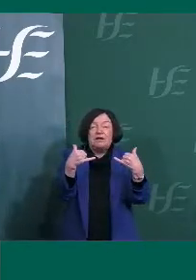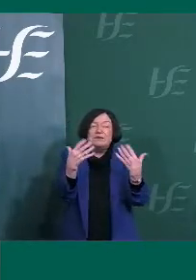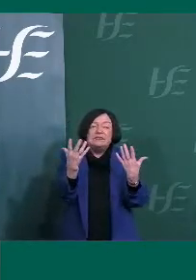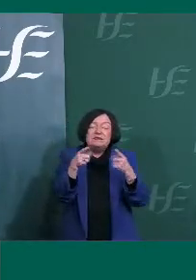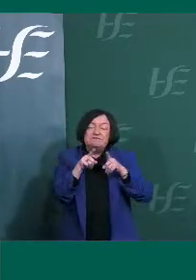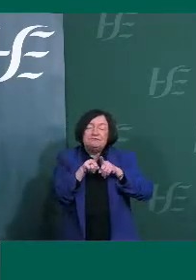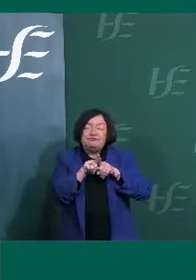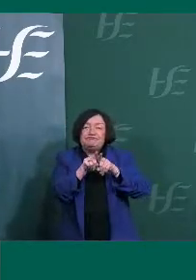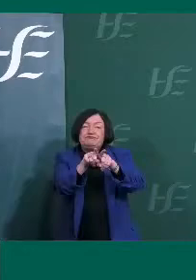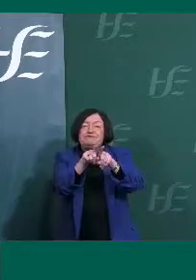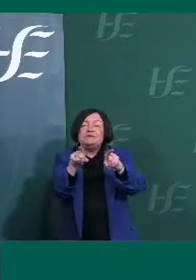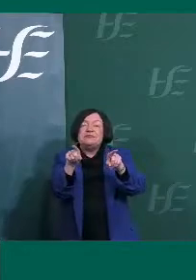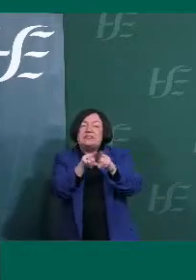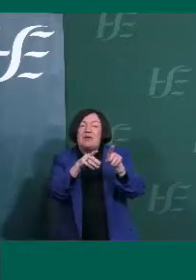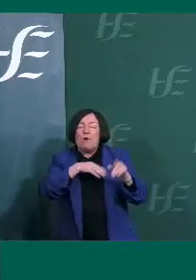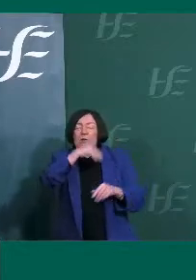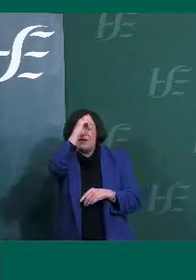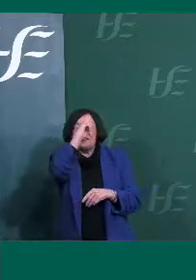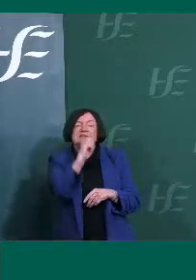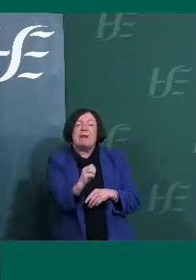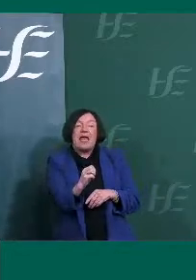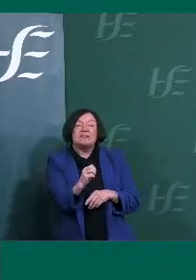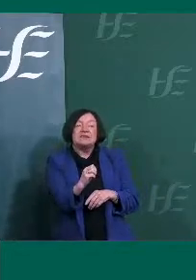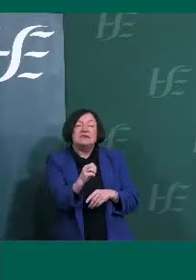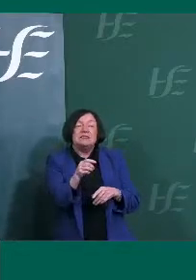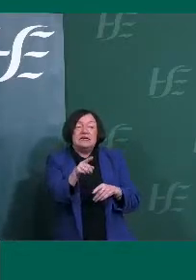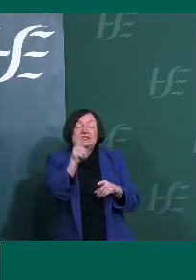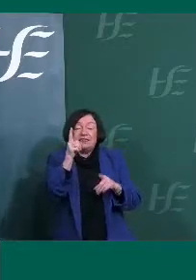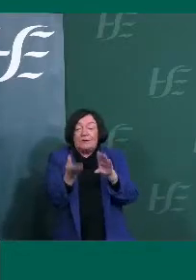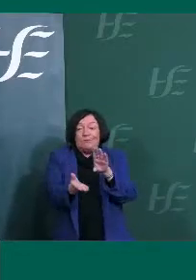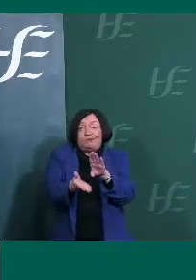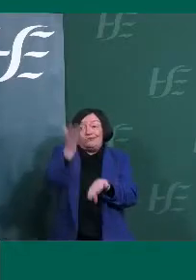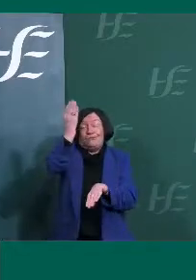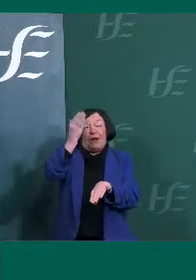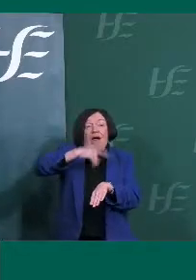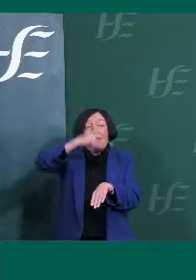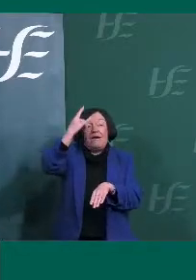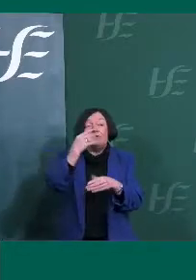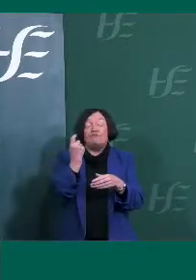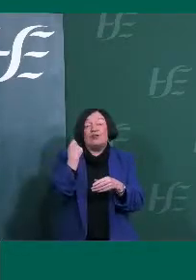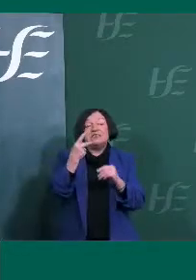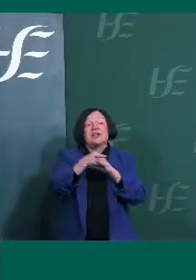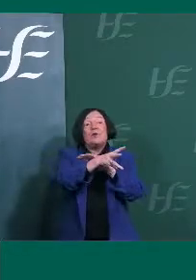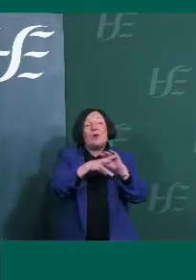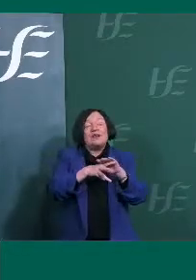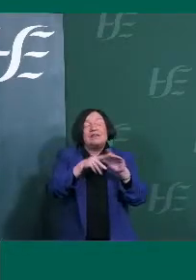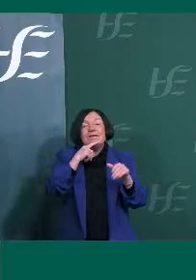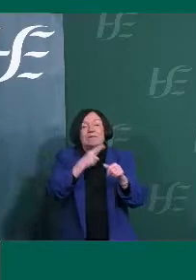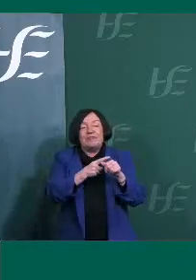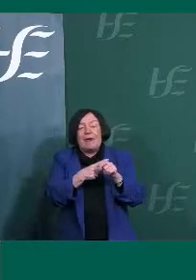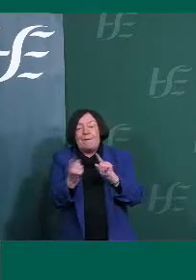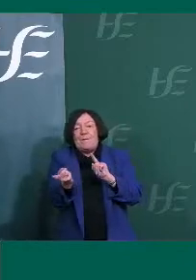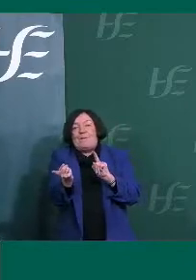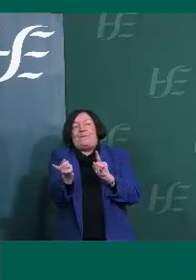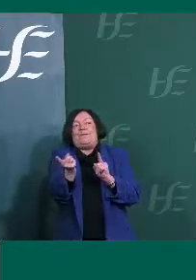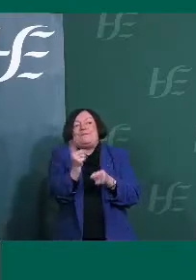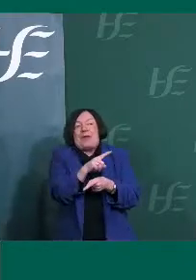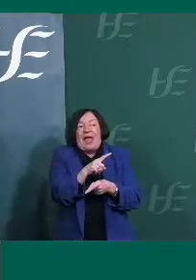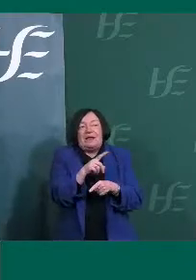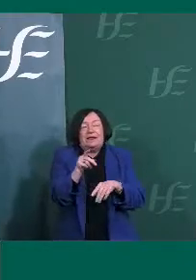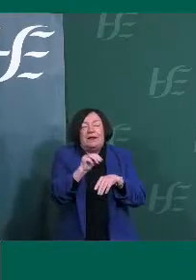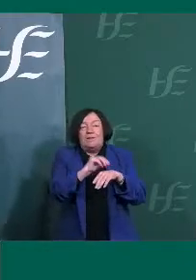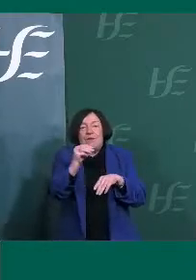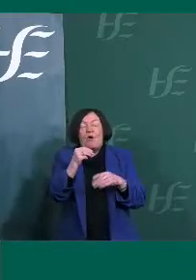much in line with what we might expect. It did peak at a higher level in recent weeks, but again, back into kind of more